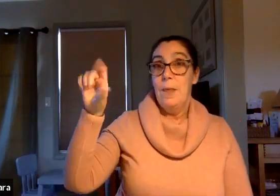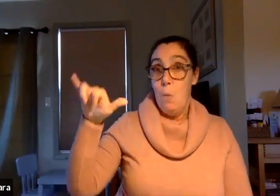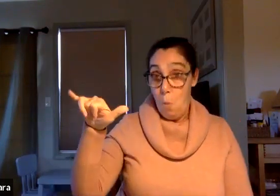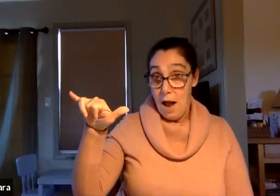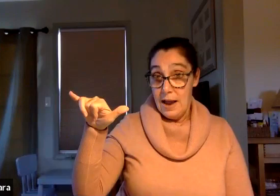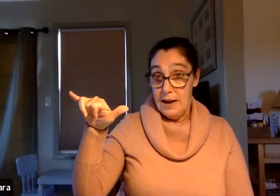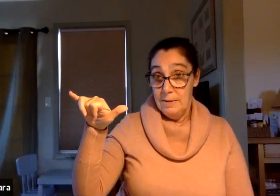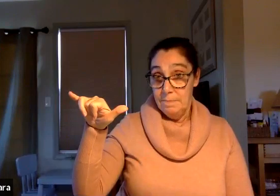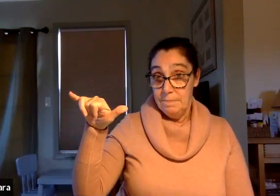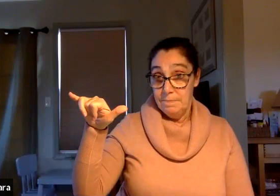Y,